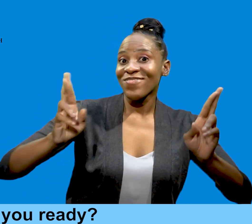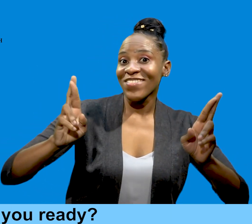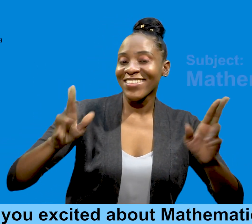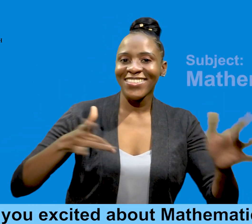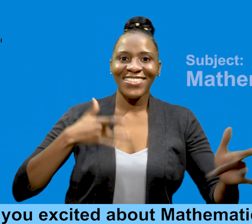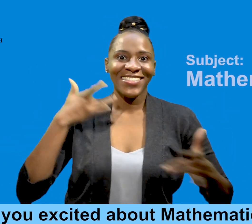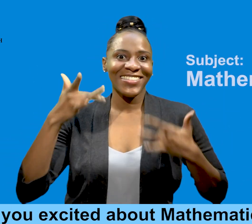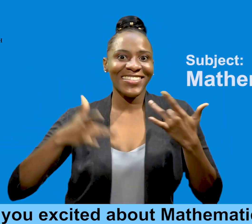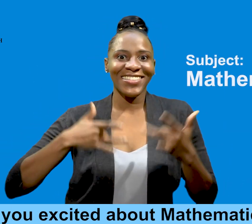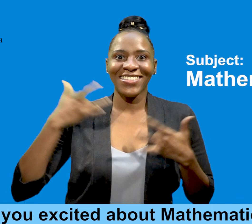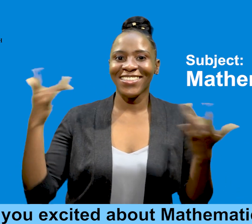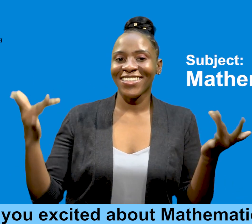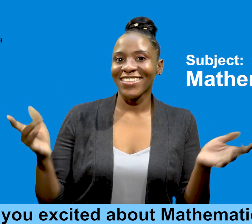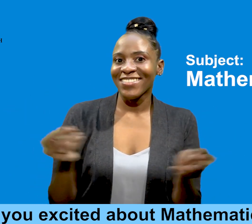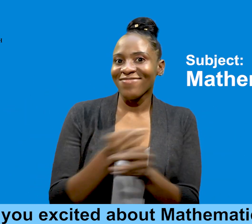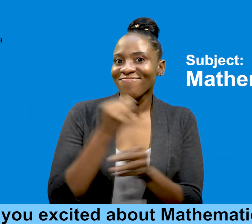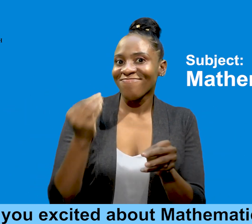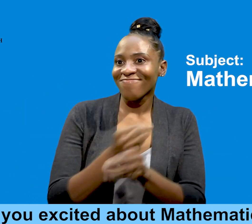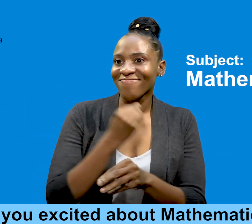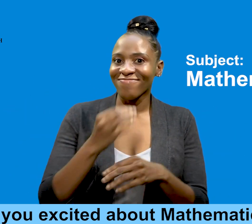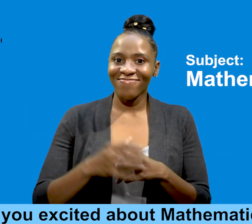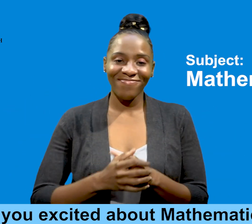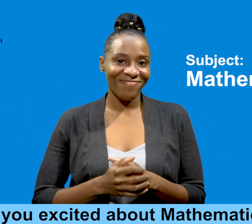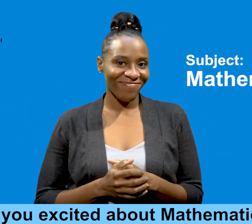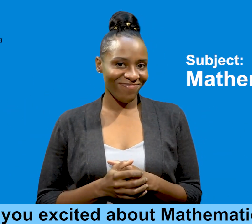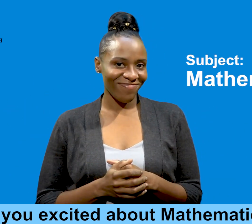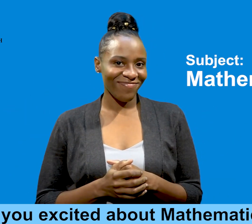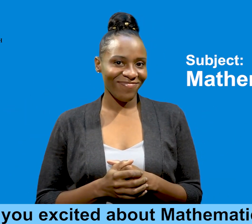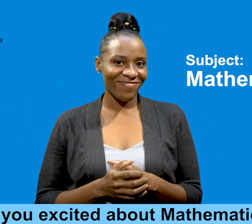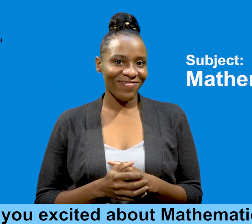Are you ready? Are you excited about mathematics?